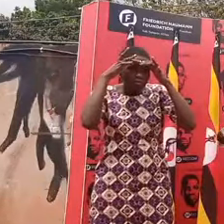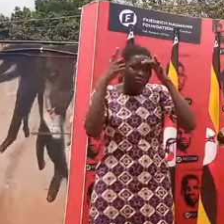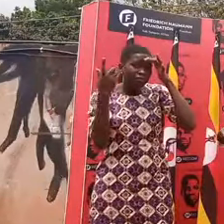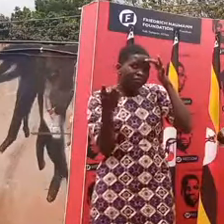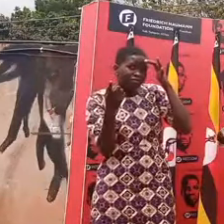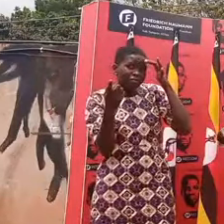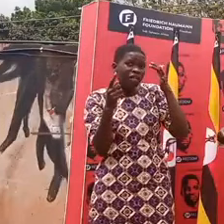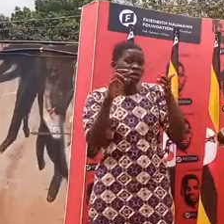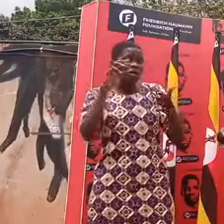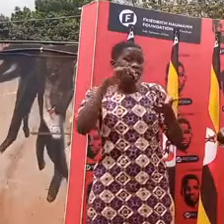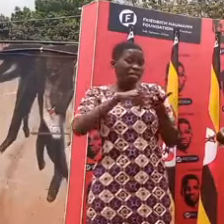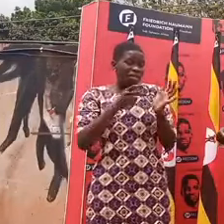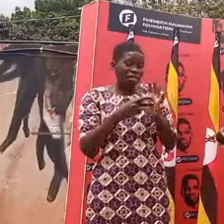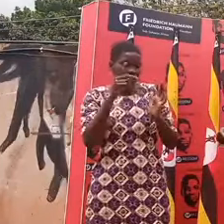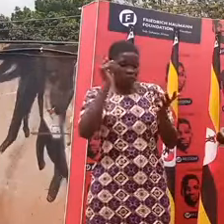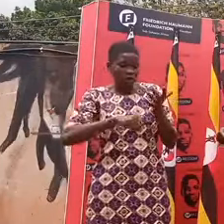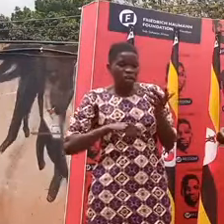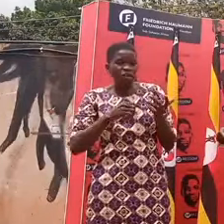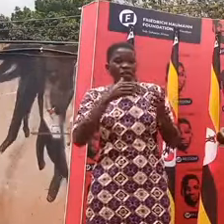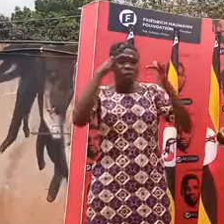death sentence.